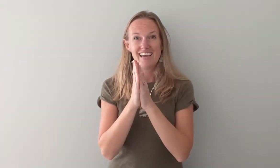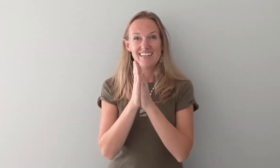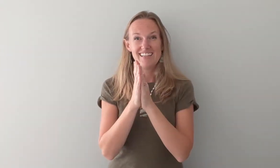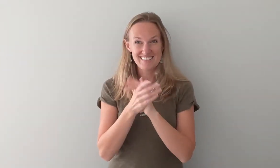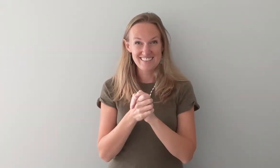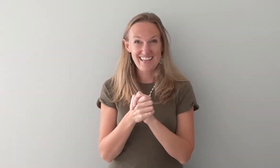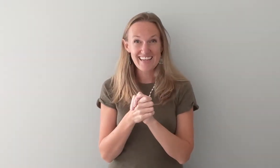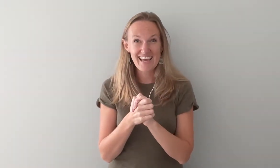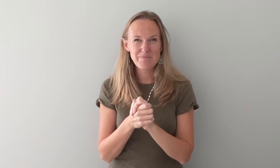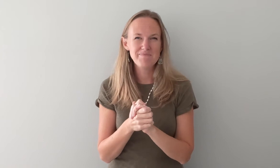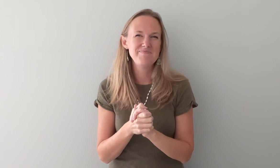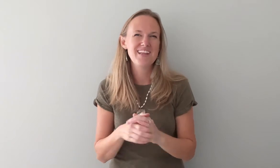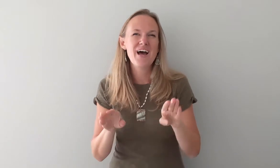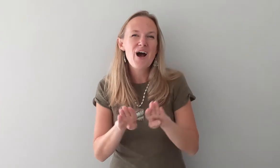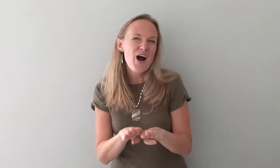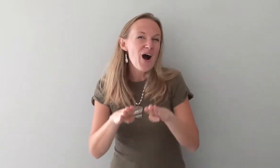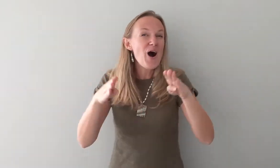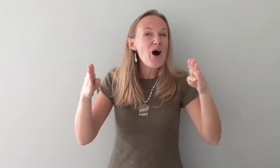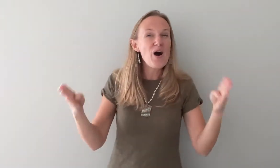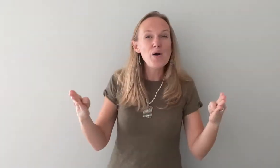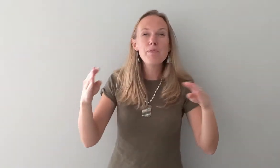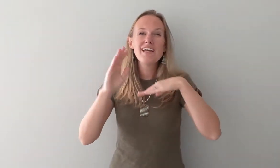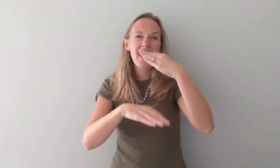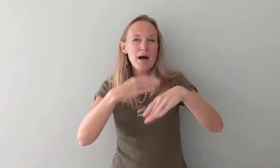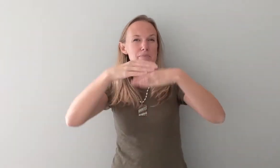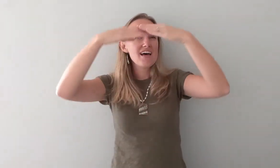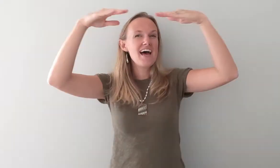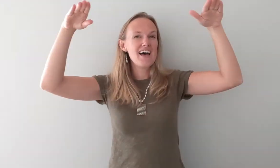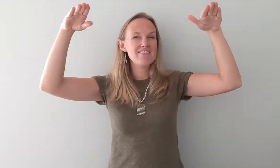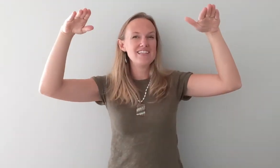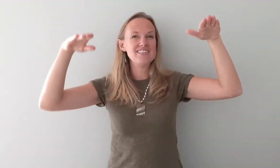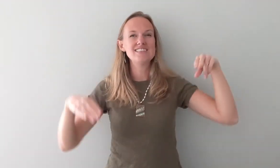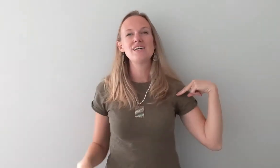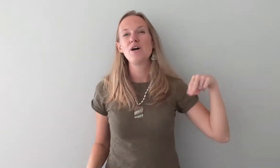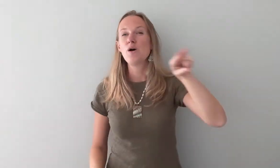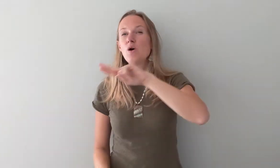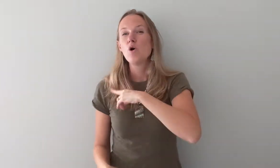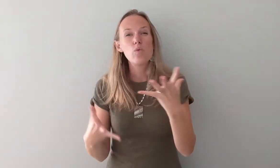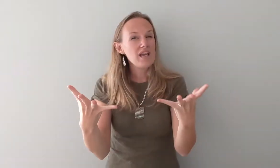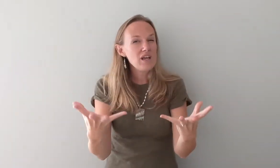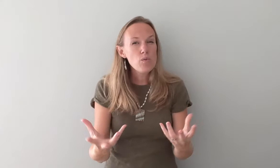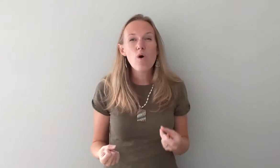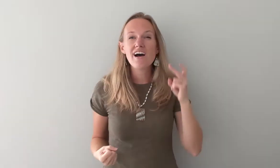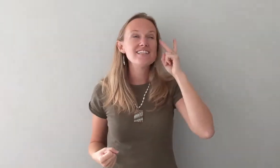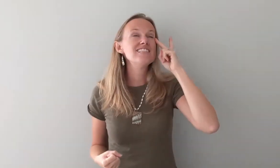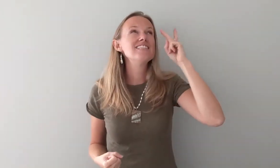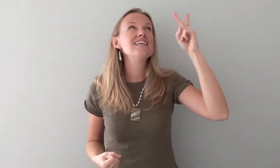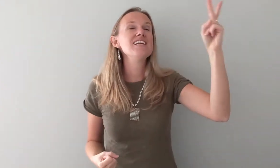Okay, let's do that again. Open up the heavens. We want to see